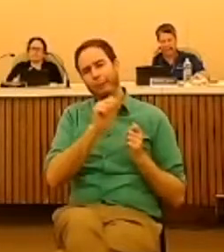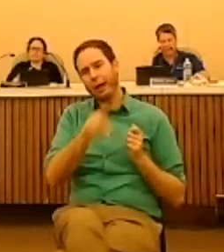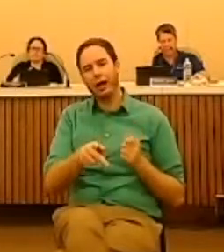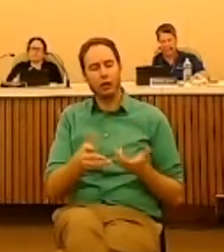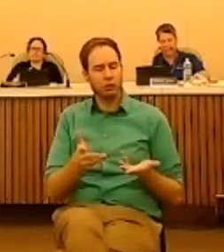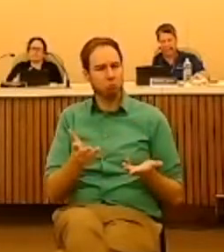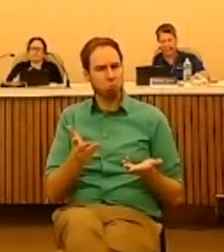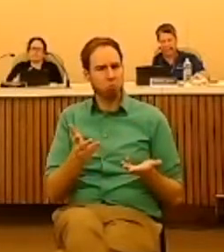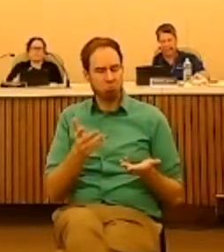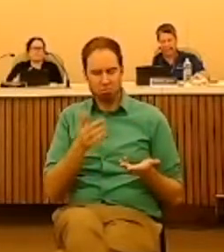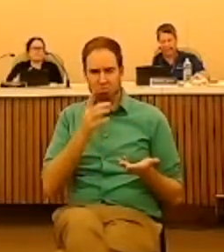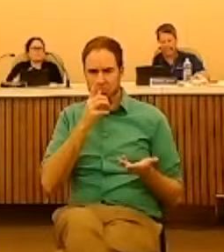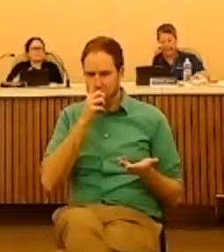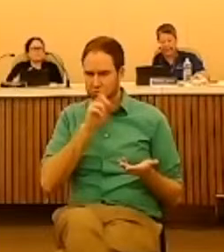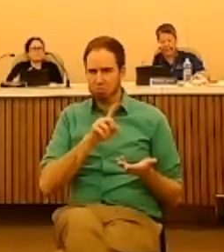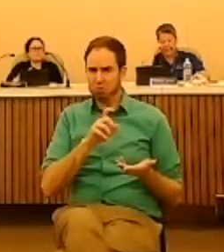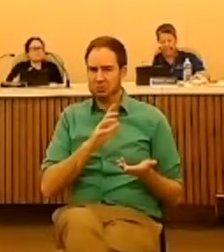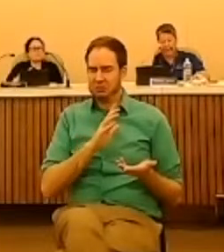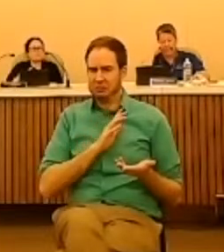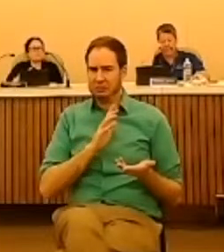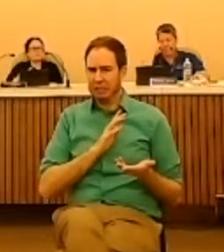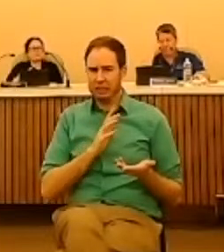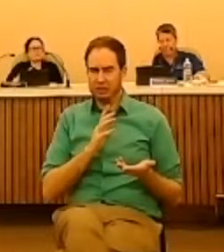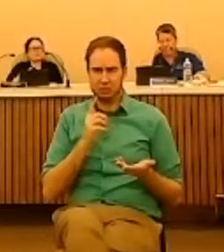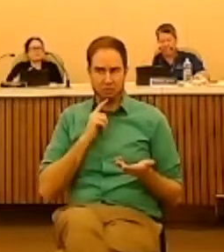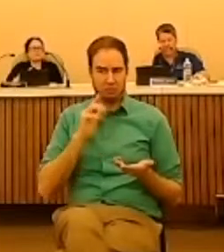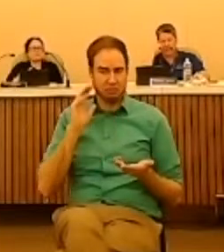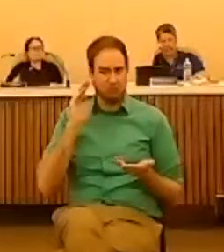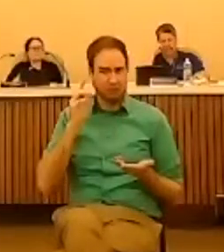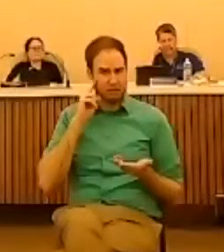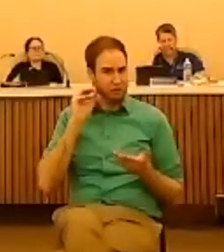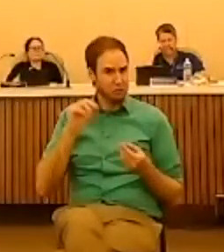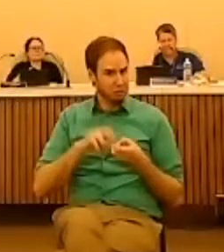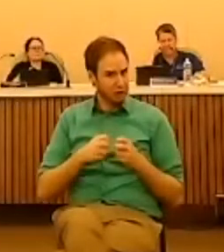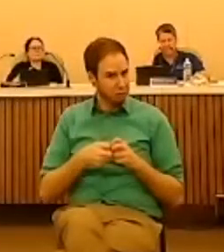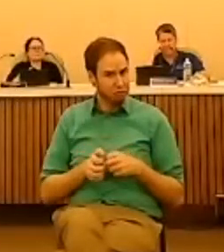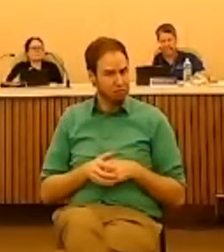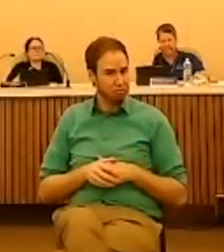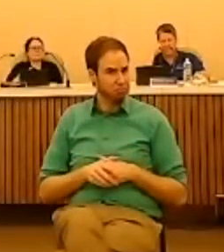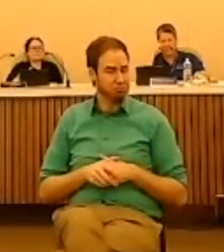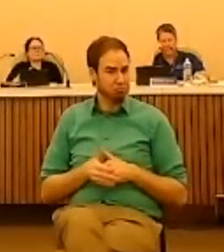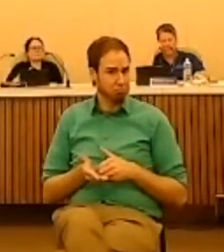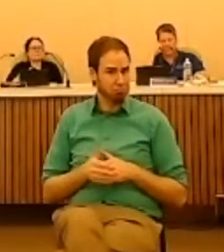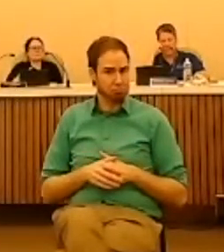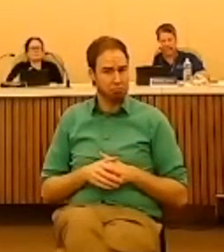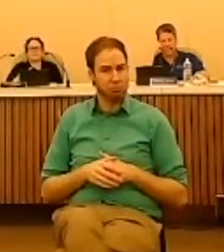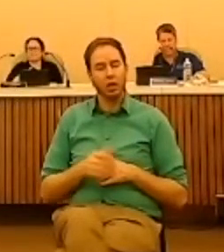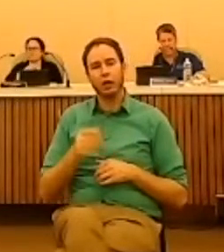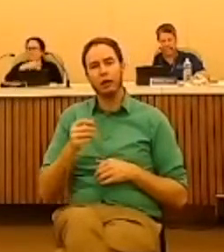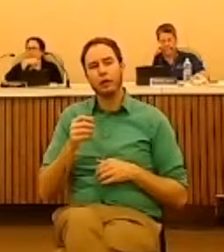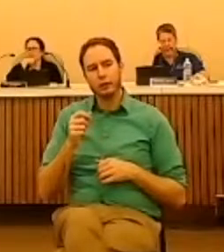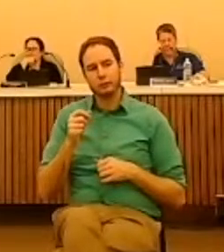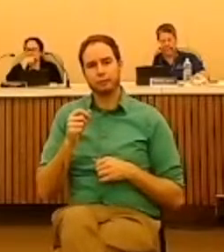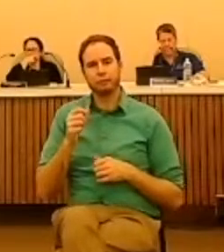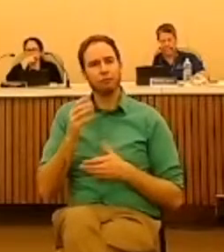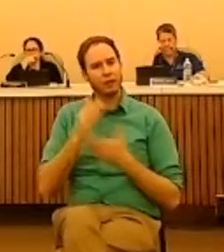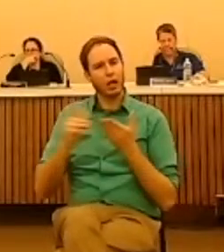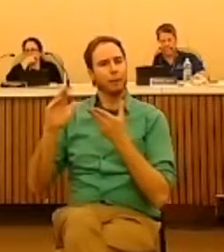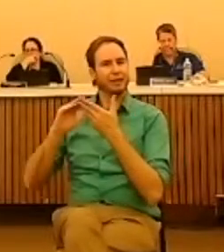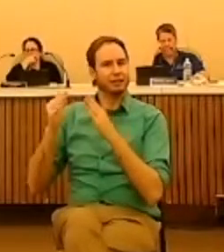to, catch and release, I see no reason why that couldn't continue. There's other